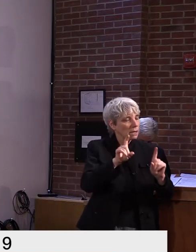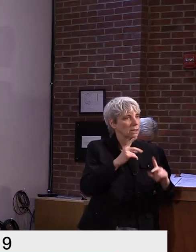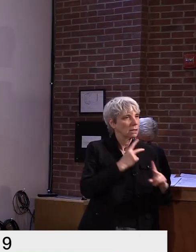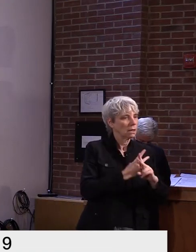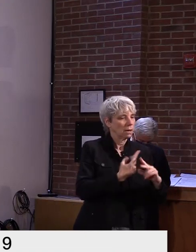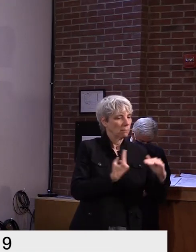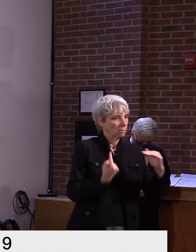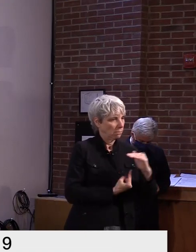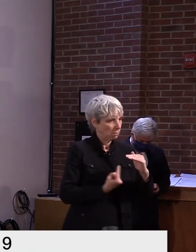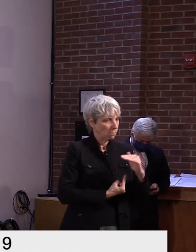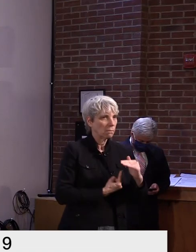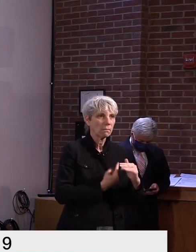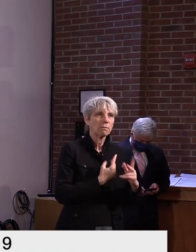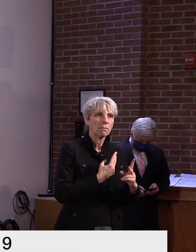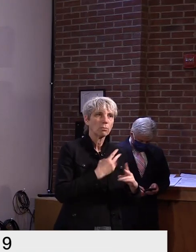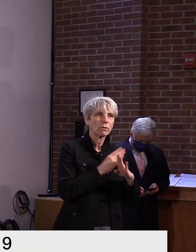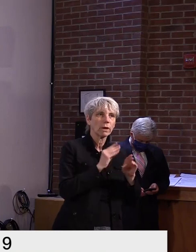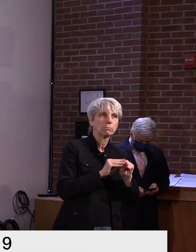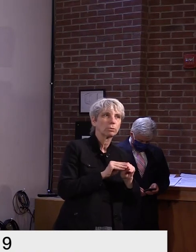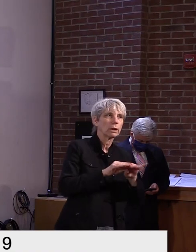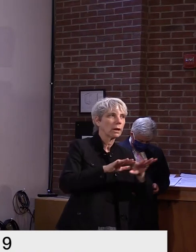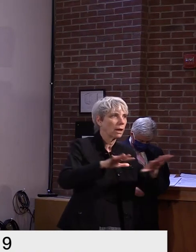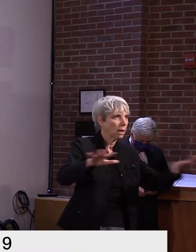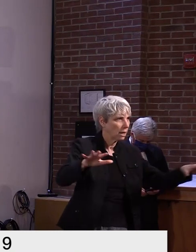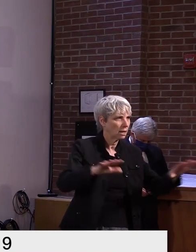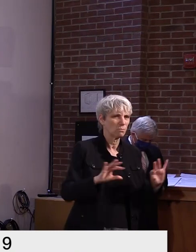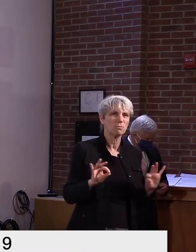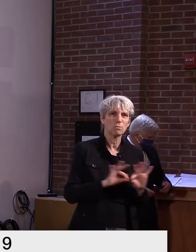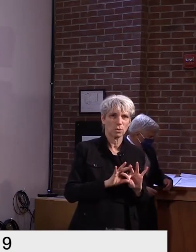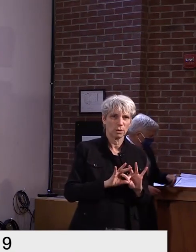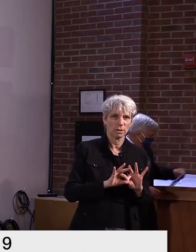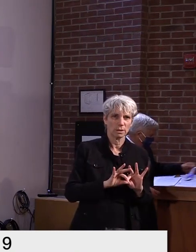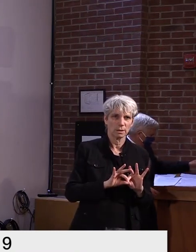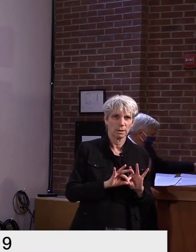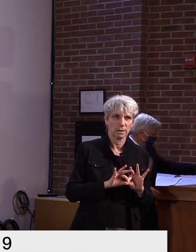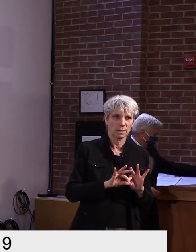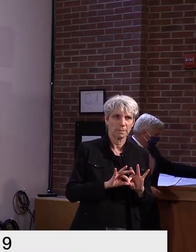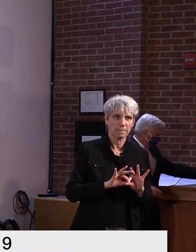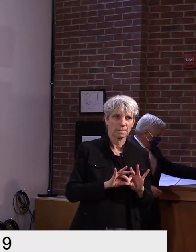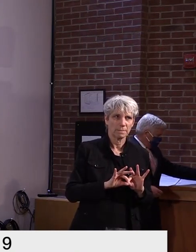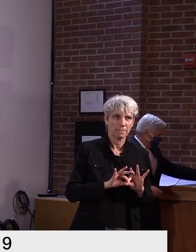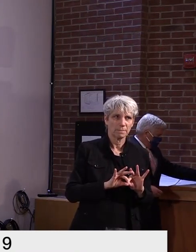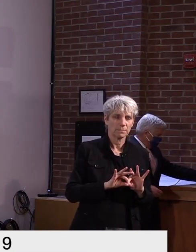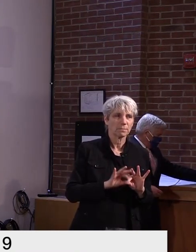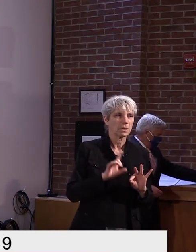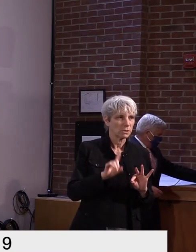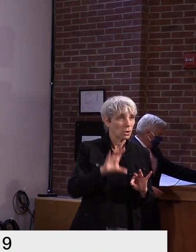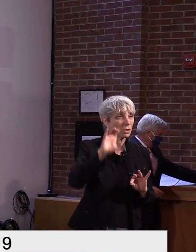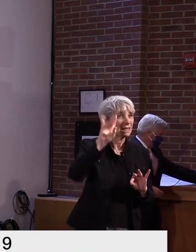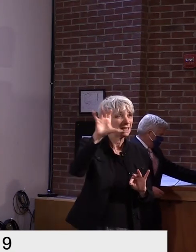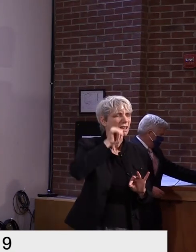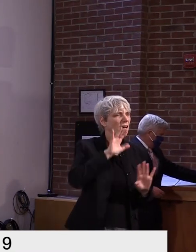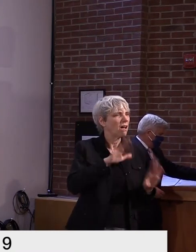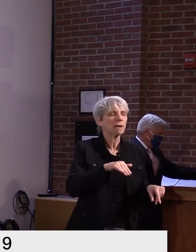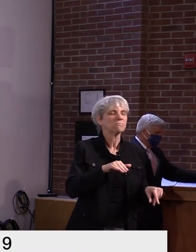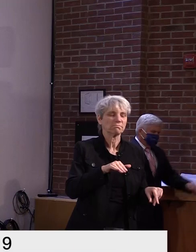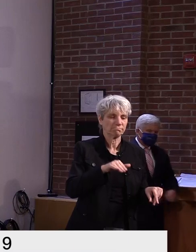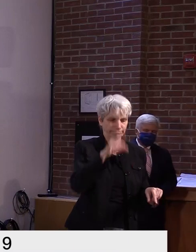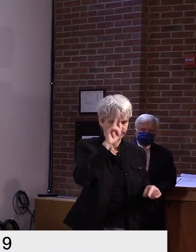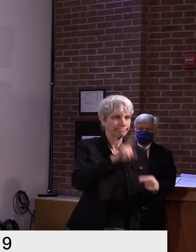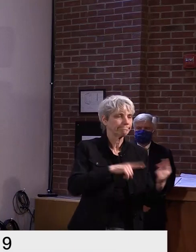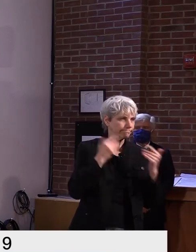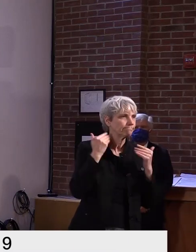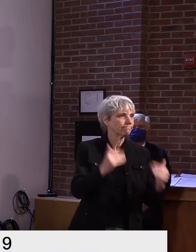of spreading that virus further and creating an outbreak. The whole strategy of containment,